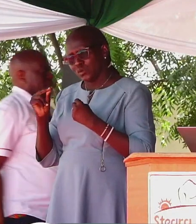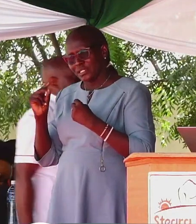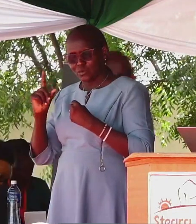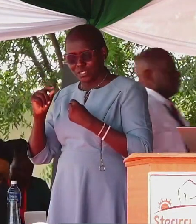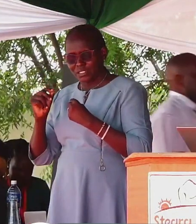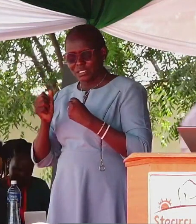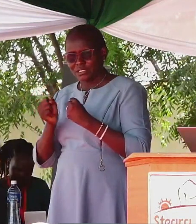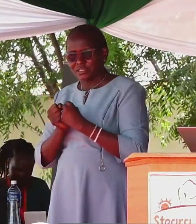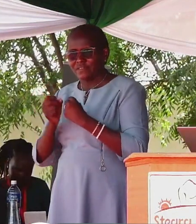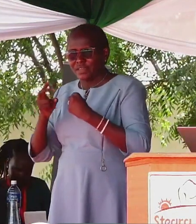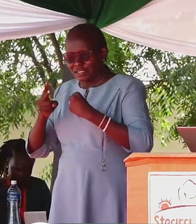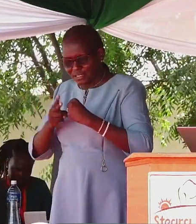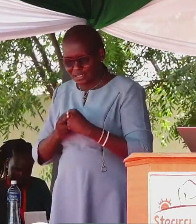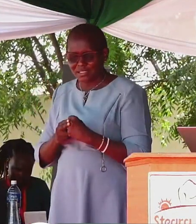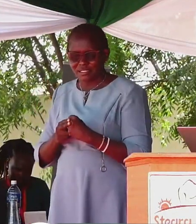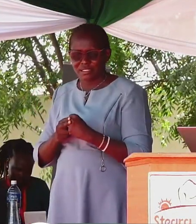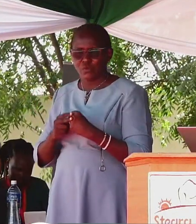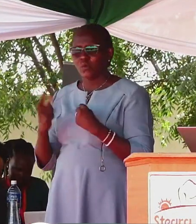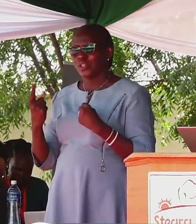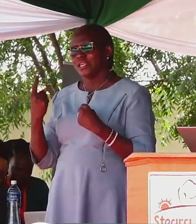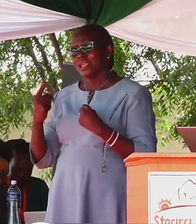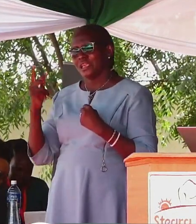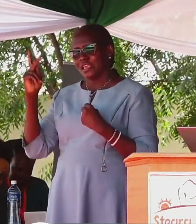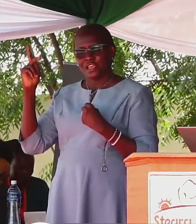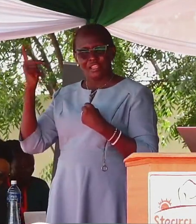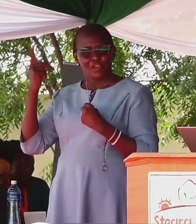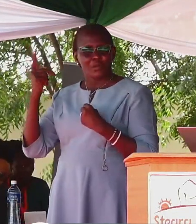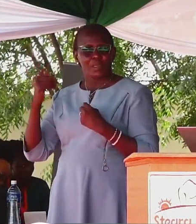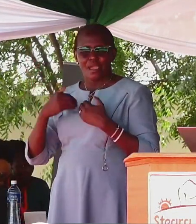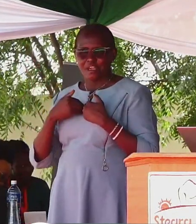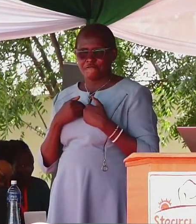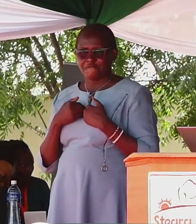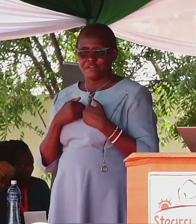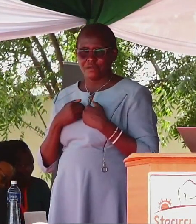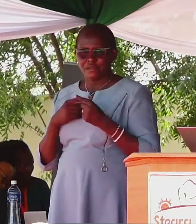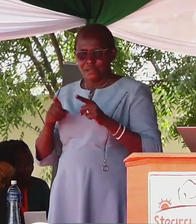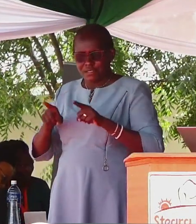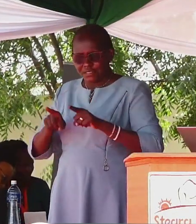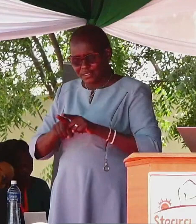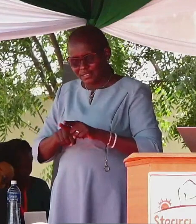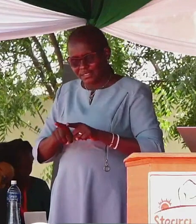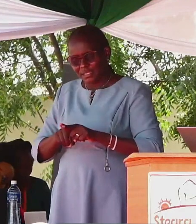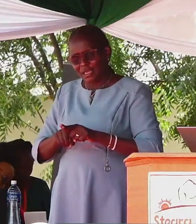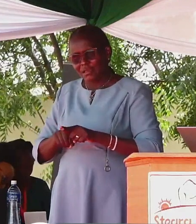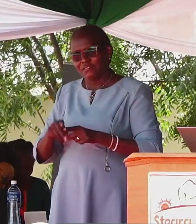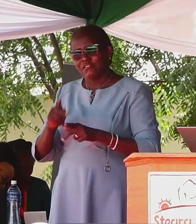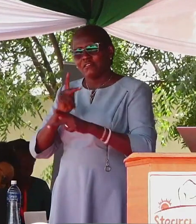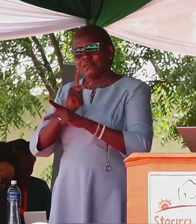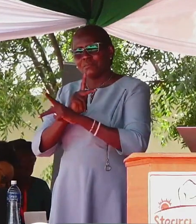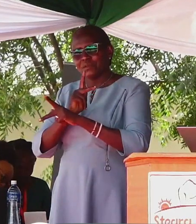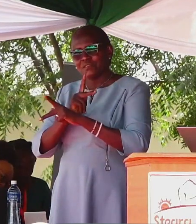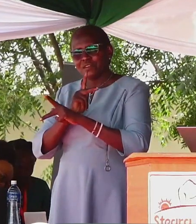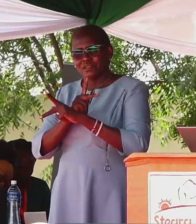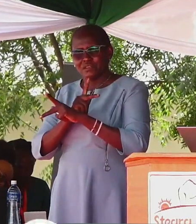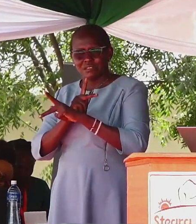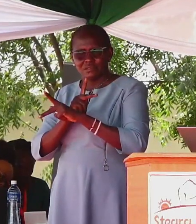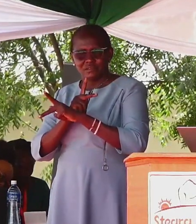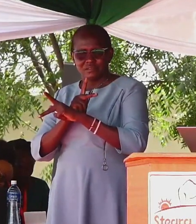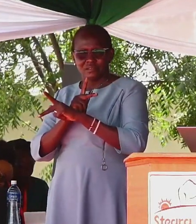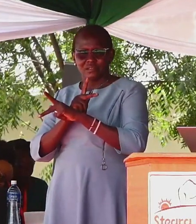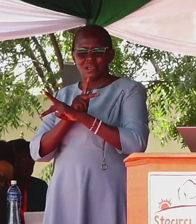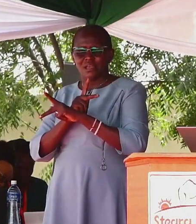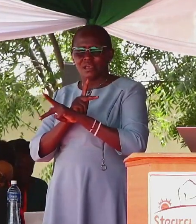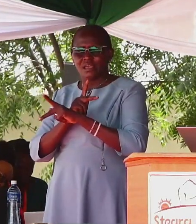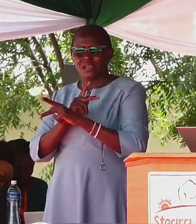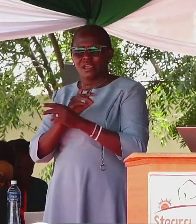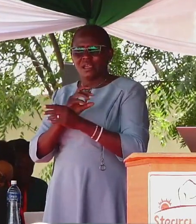only Nairobi has a Child Care Facilities Act, and as well as we have a Prevention of Violence Extremism Act.